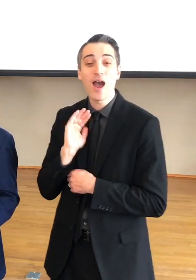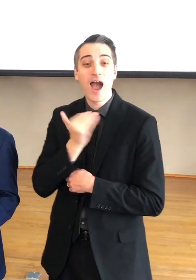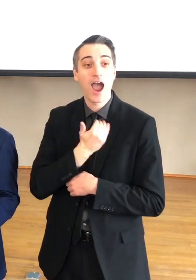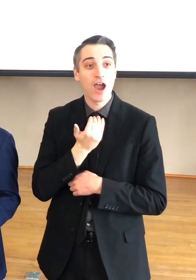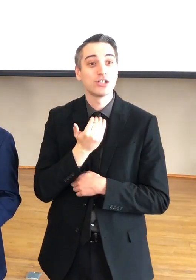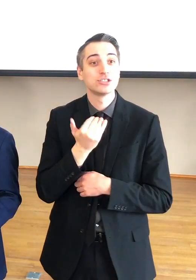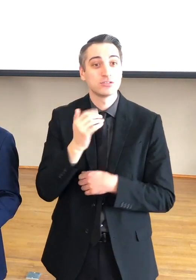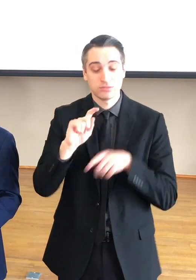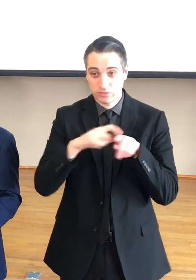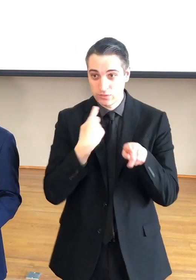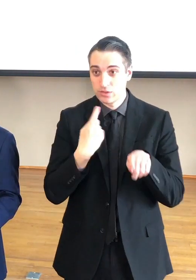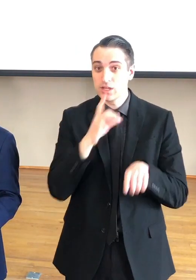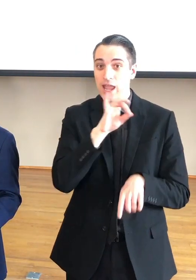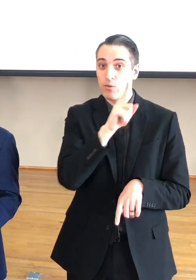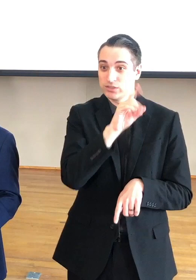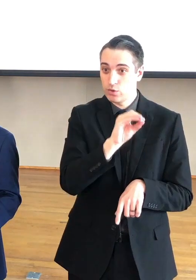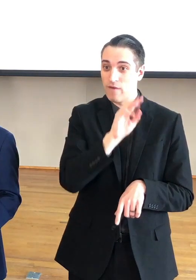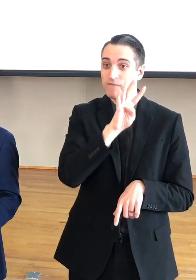at